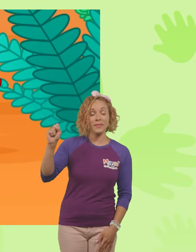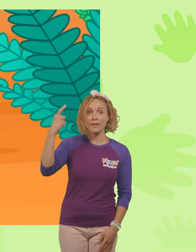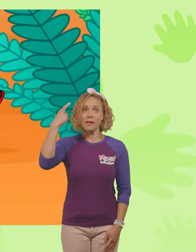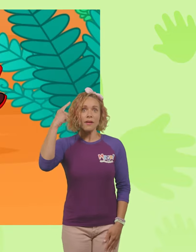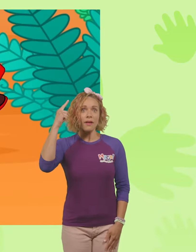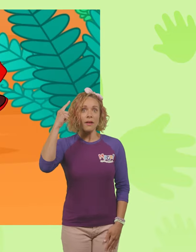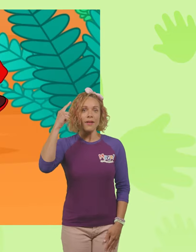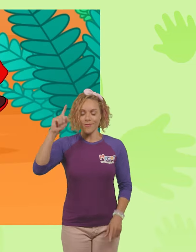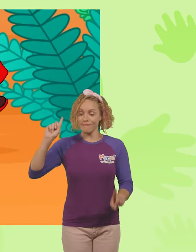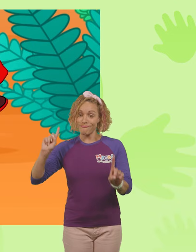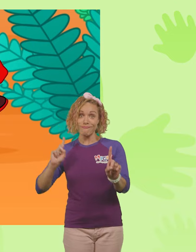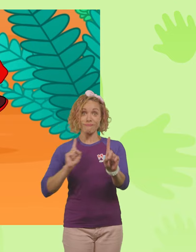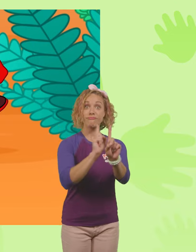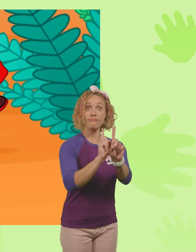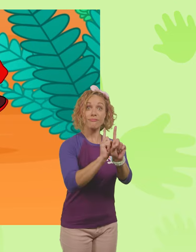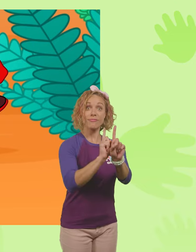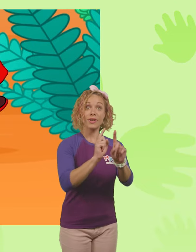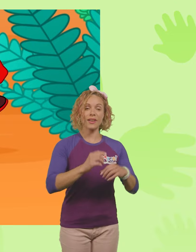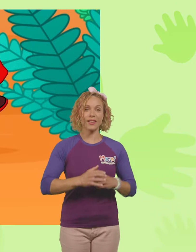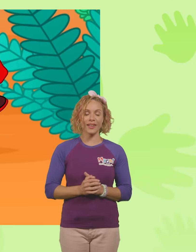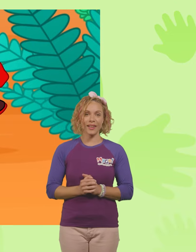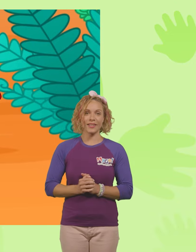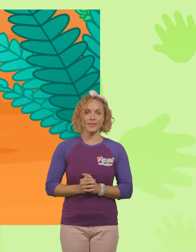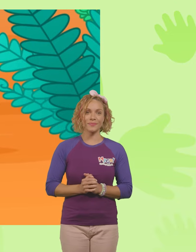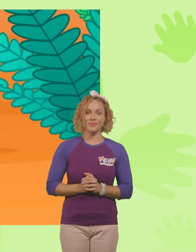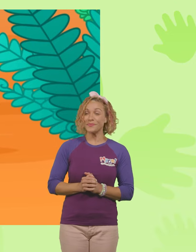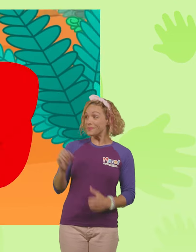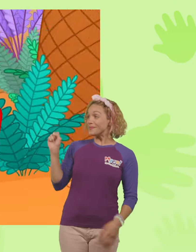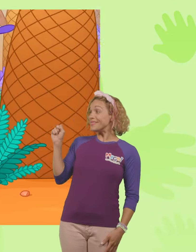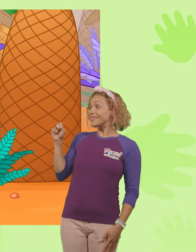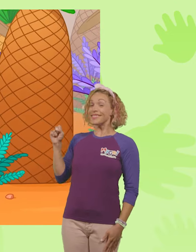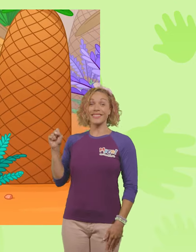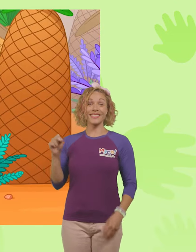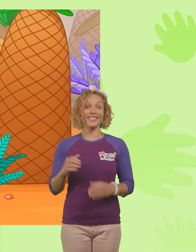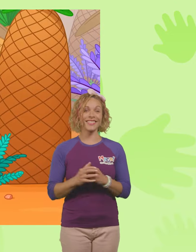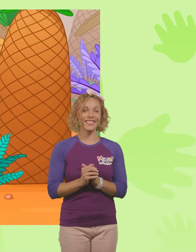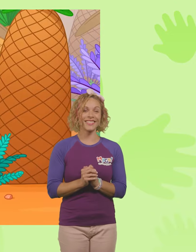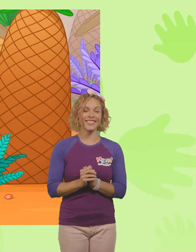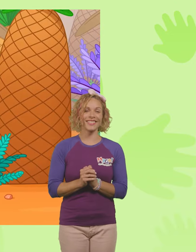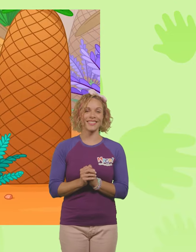Morph into a gallimimus so we can catch up with them. Yeah!